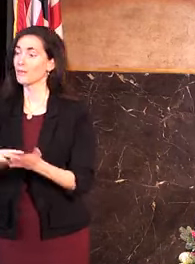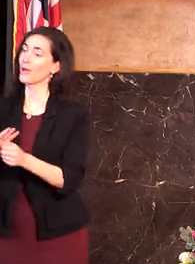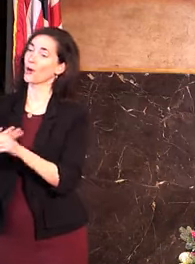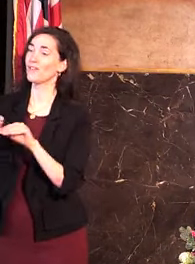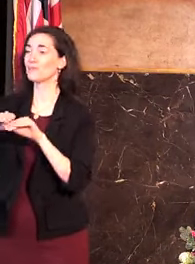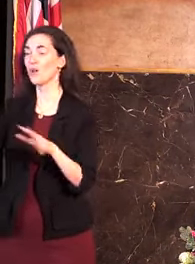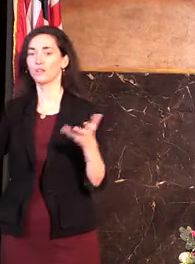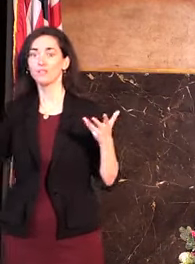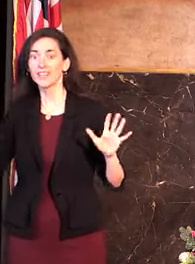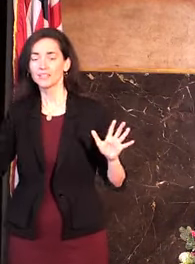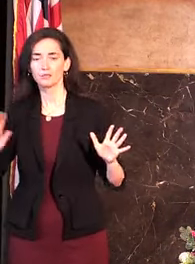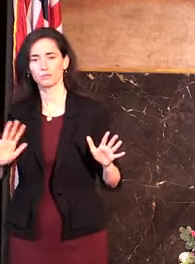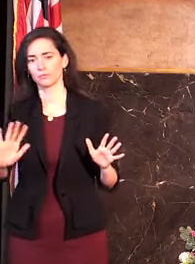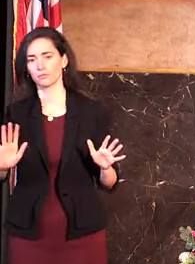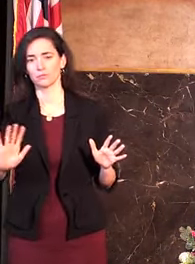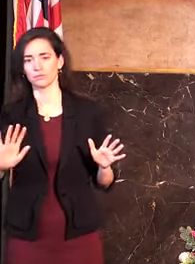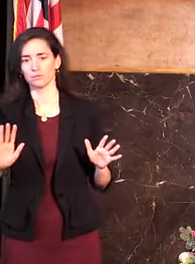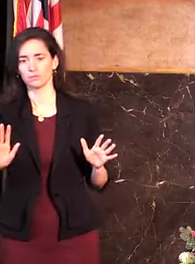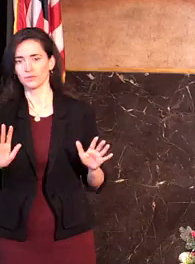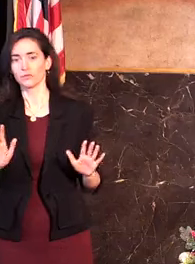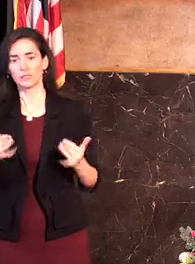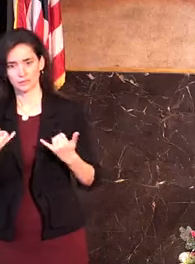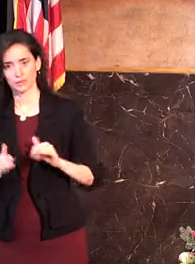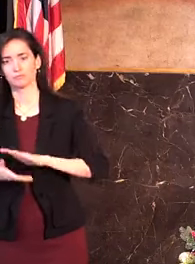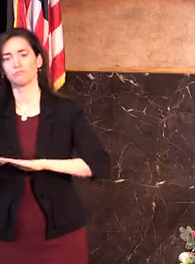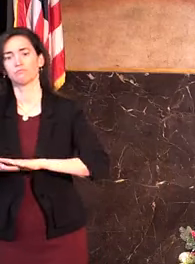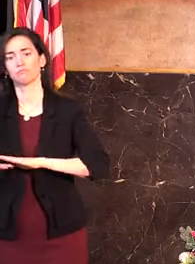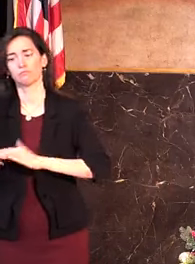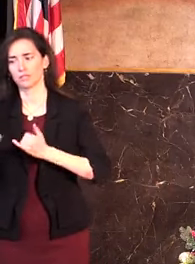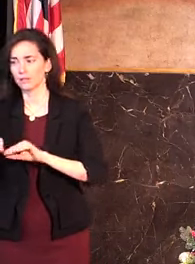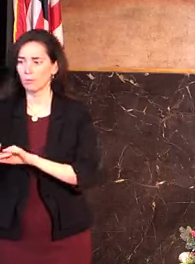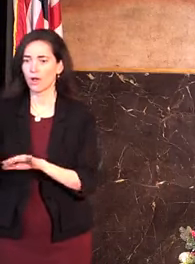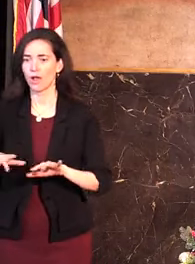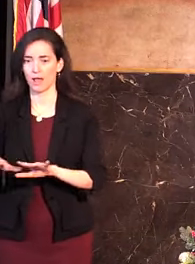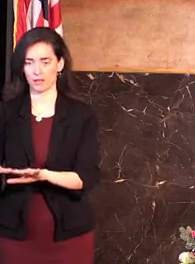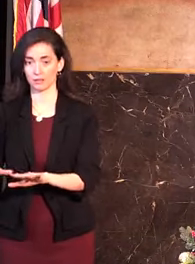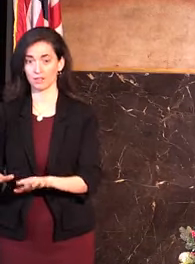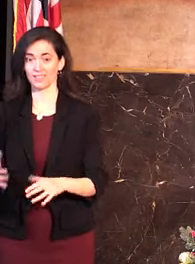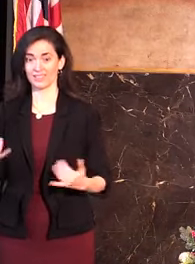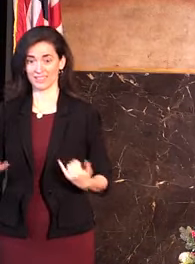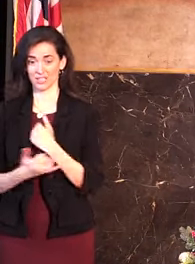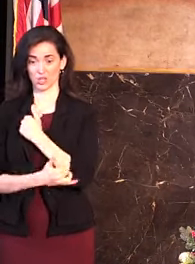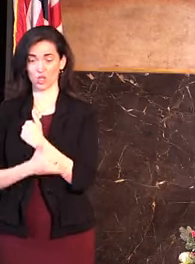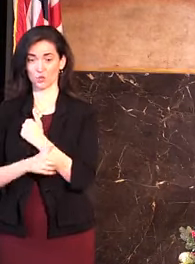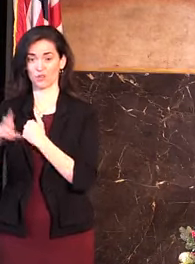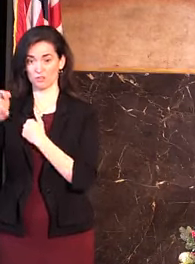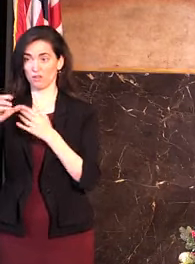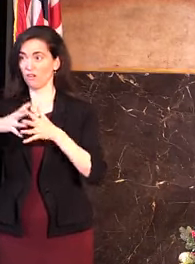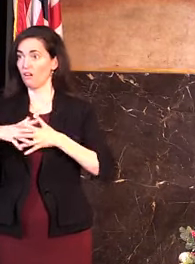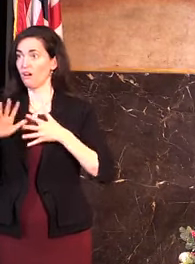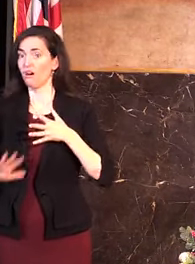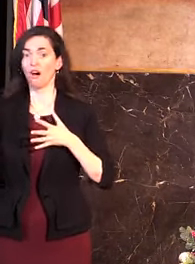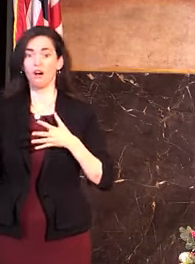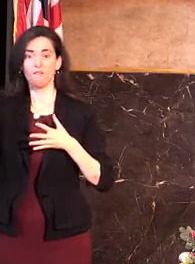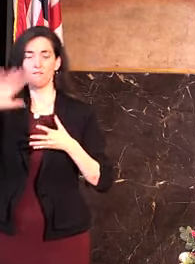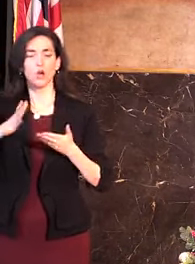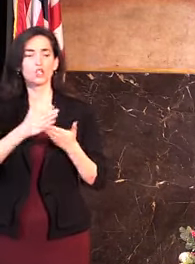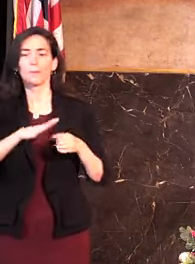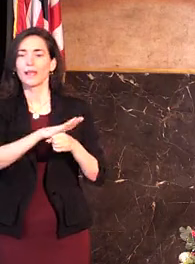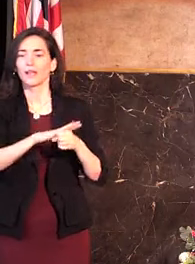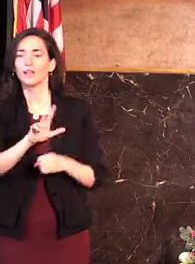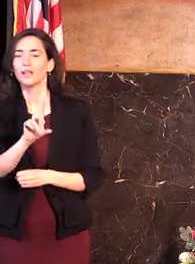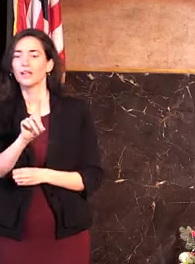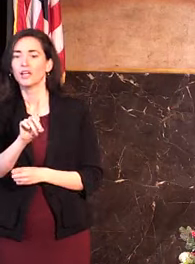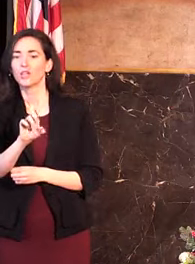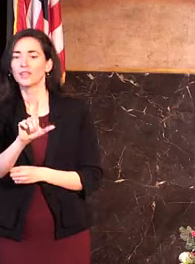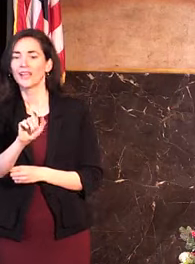over, it's not. And quite frankly, in some parts of the country, you're seeing the Delta surge happen